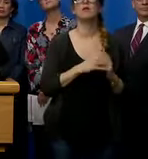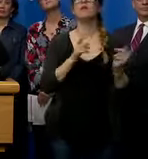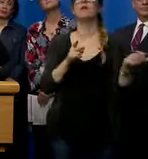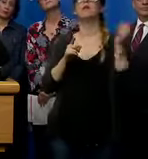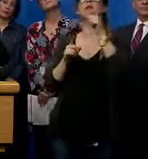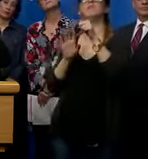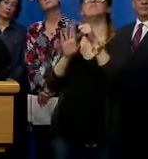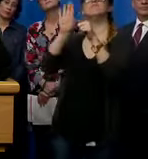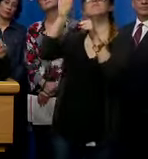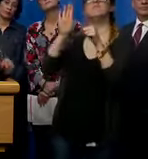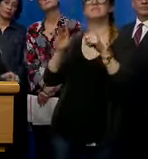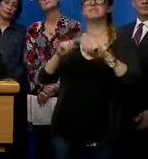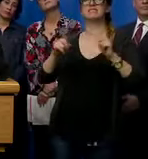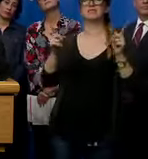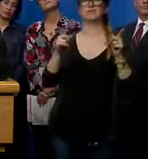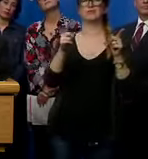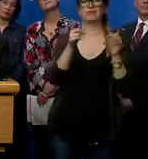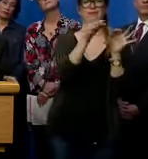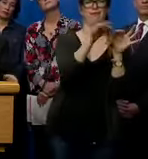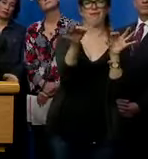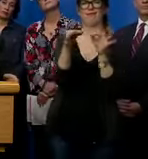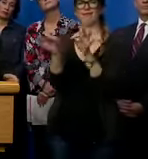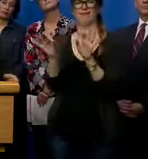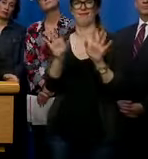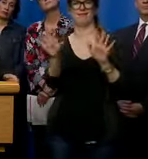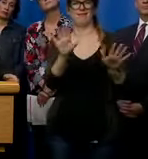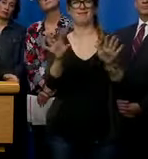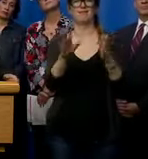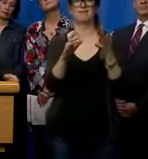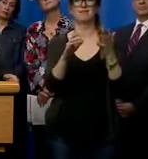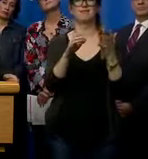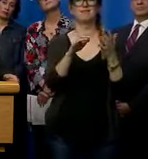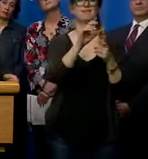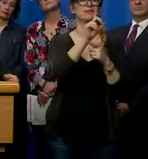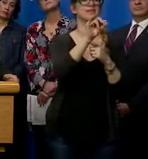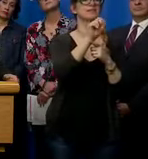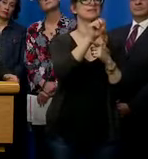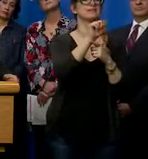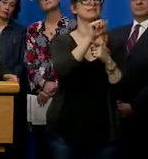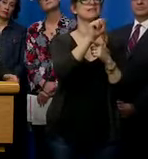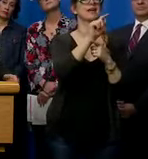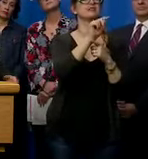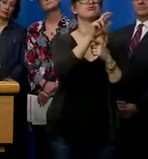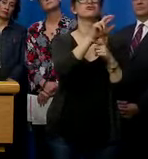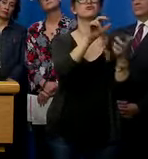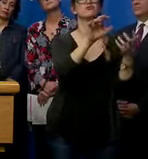Difference in verbiage between disaster and a health emergency.